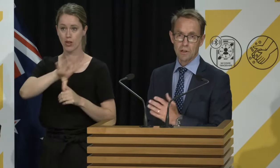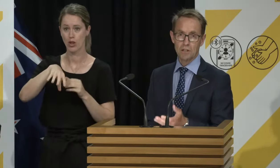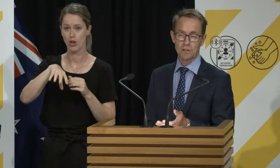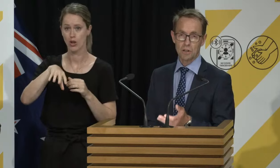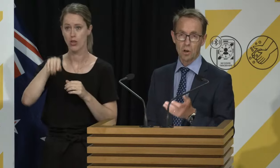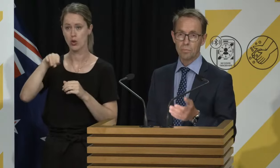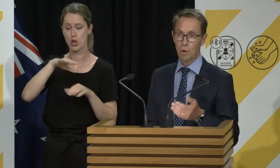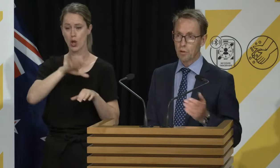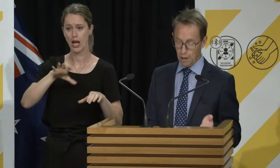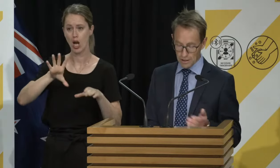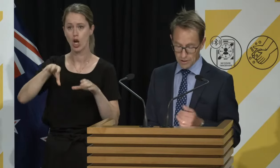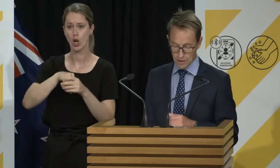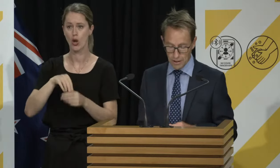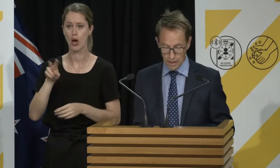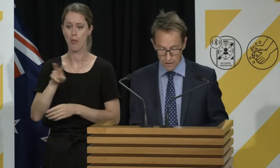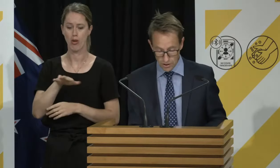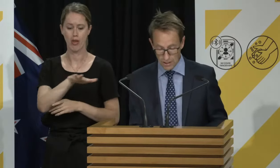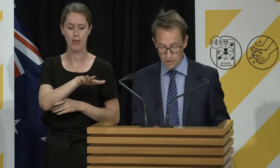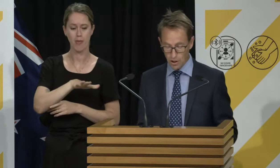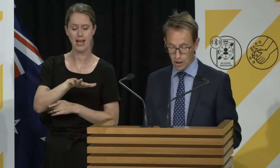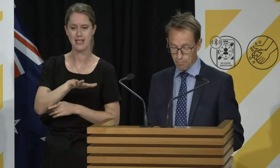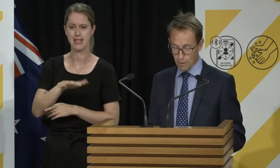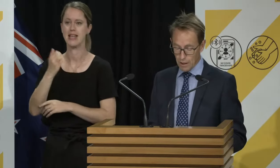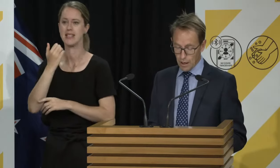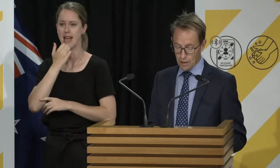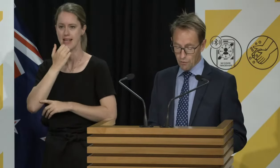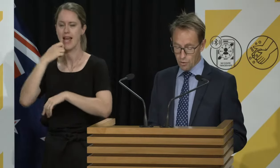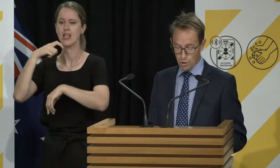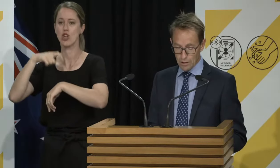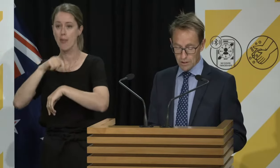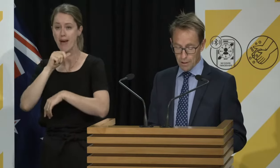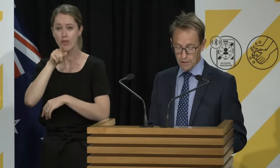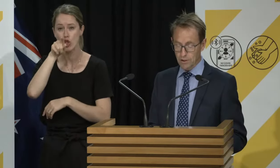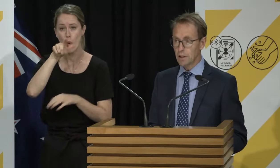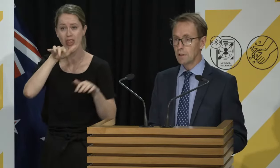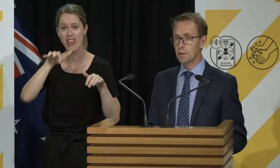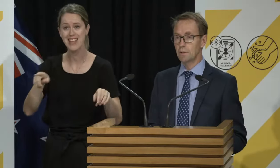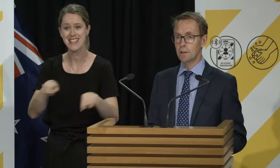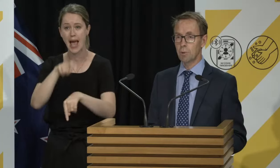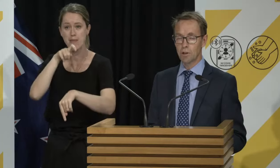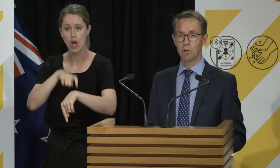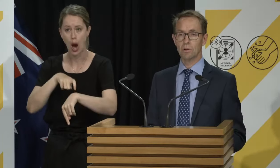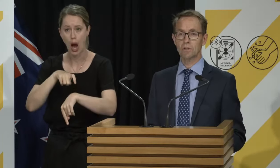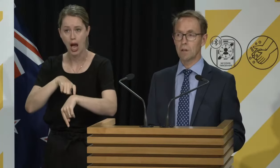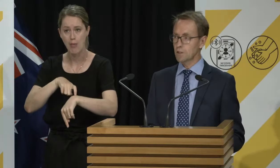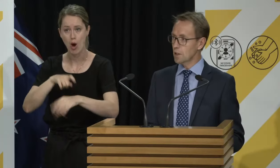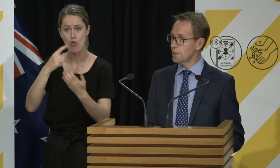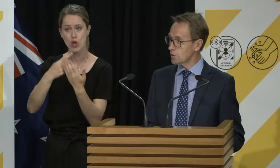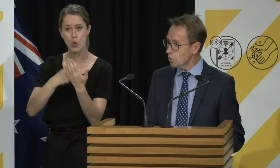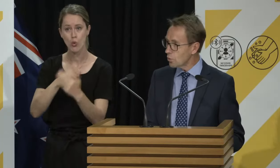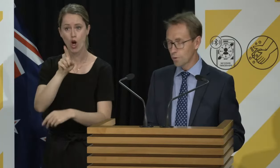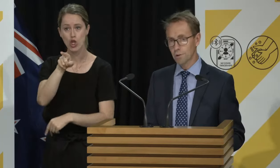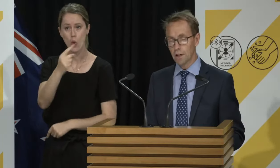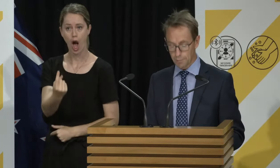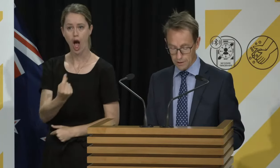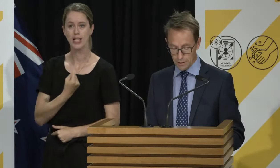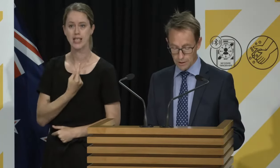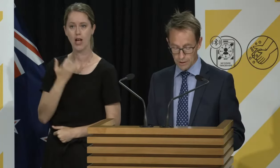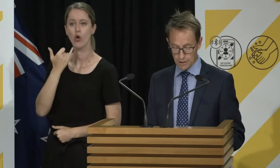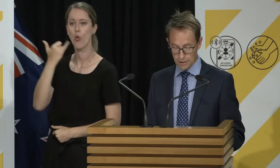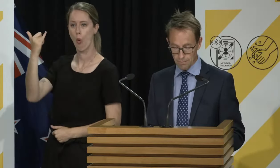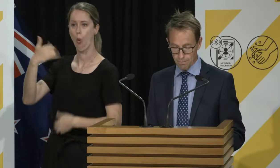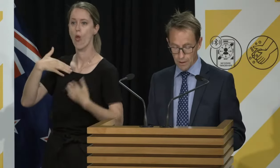Those locations include both the place and date and time. And if you were at these places, then the protocol is to isolate and call Healthline